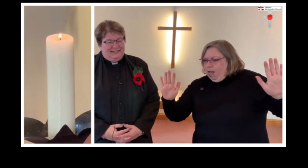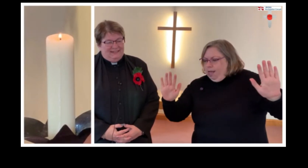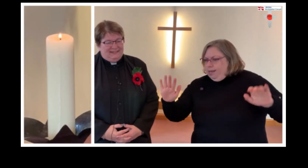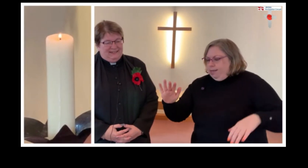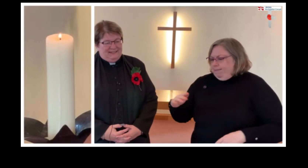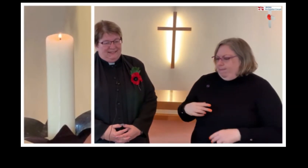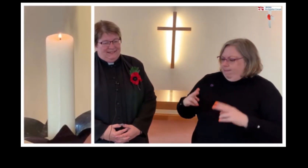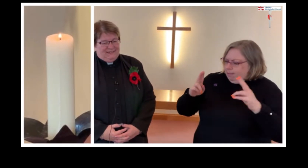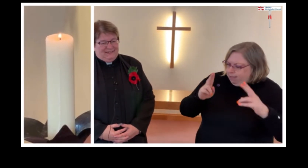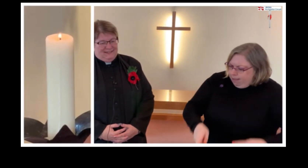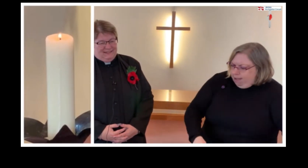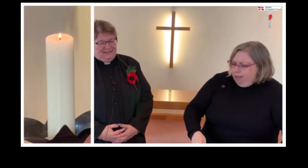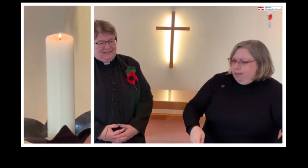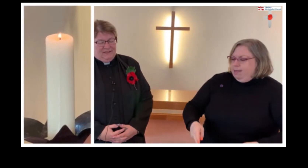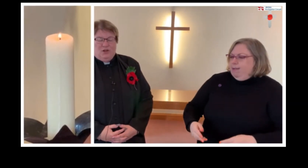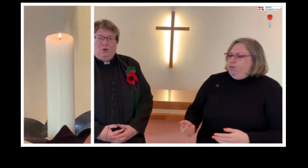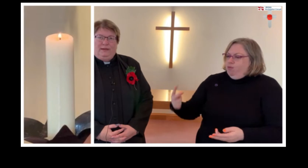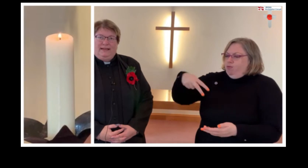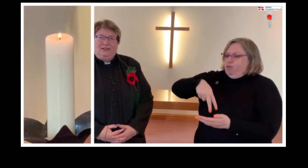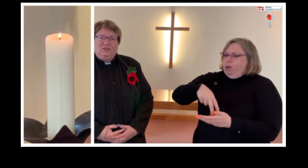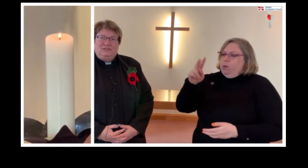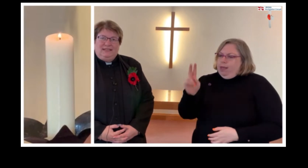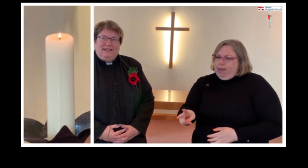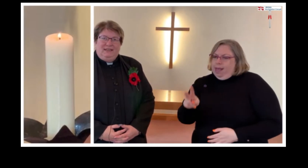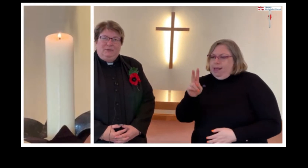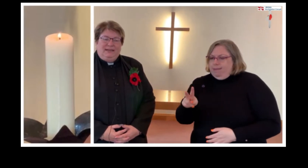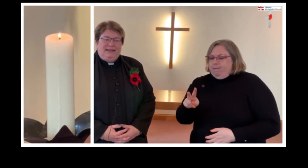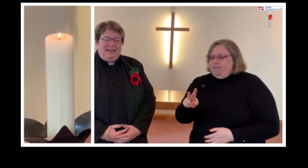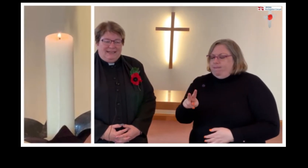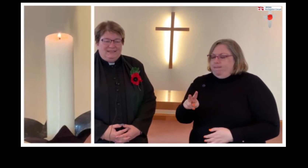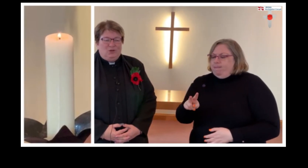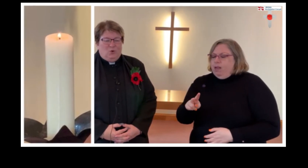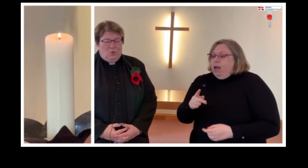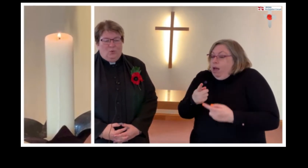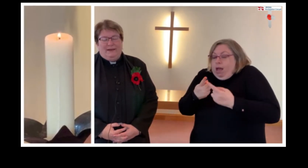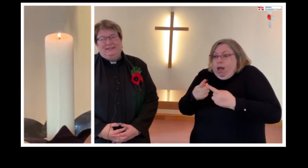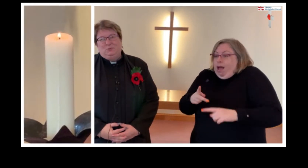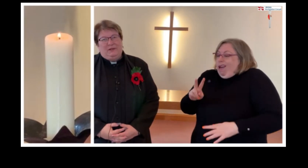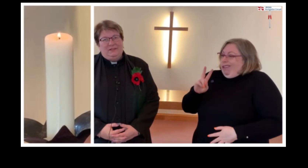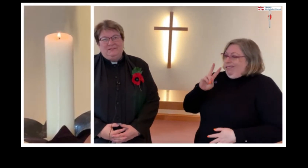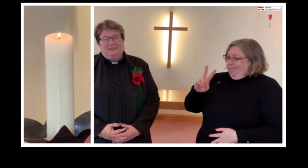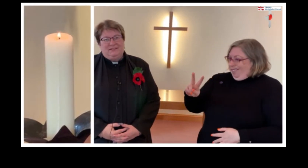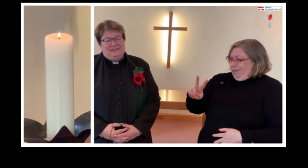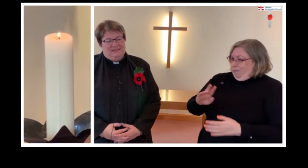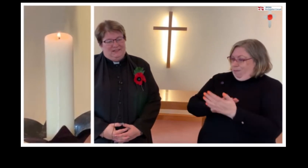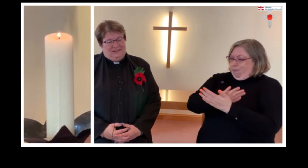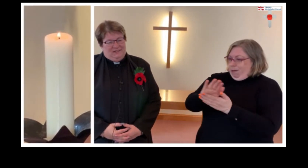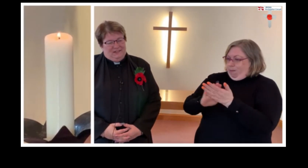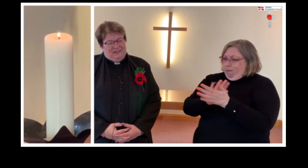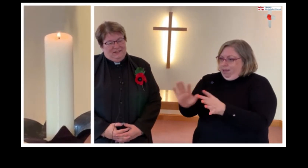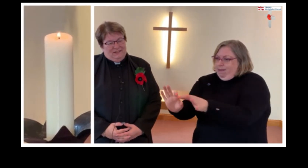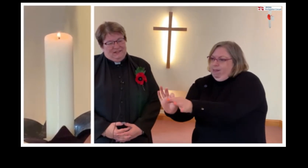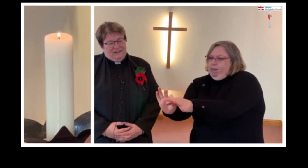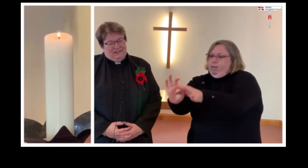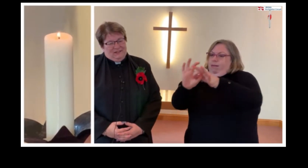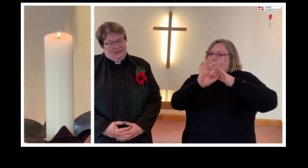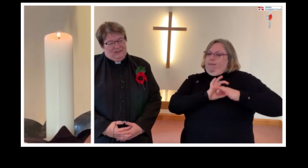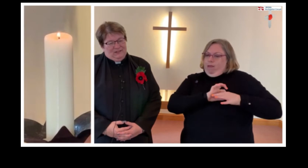again. And though we cannot see him, he is always with us.